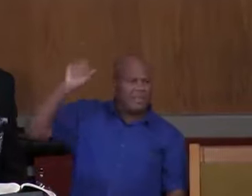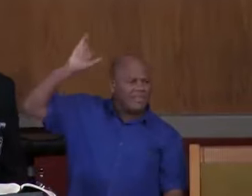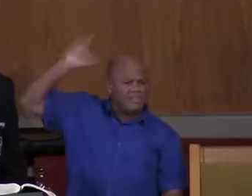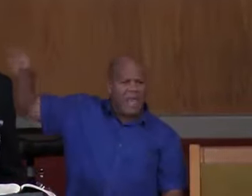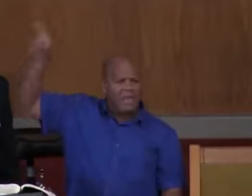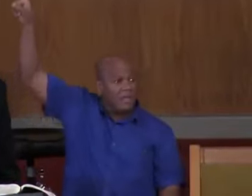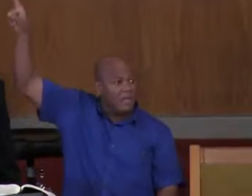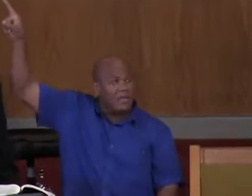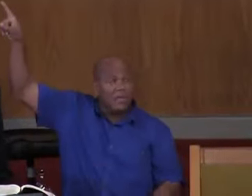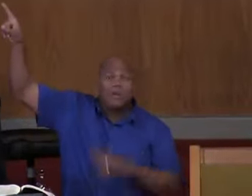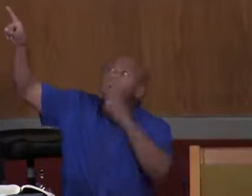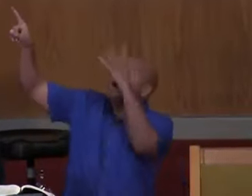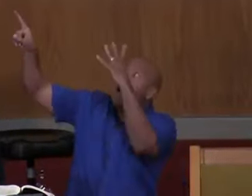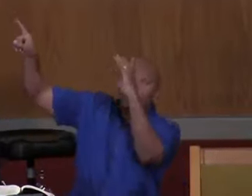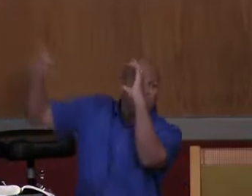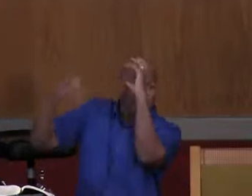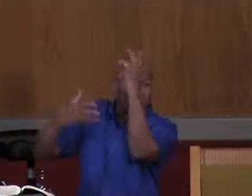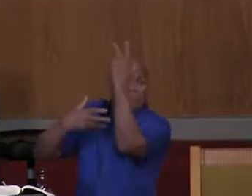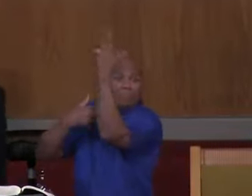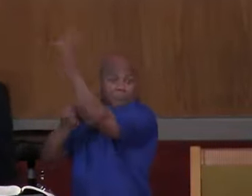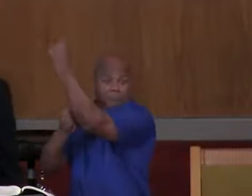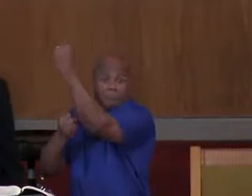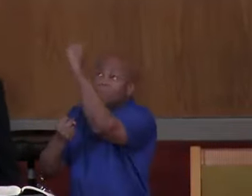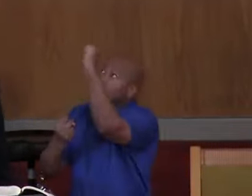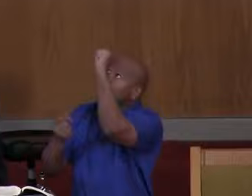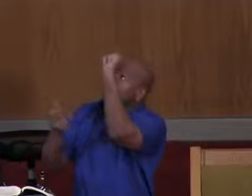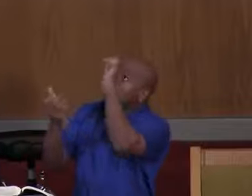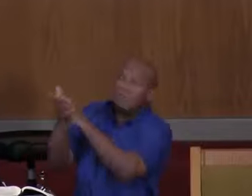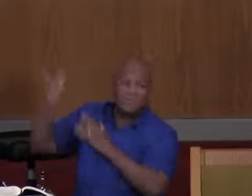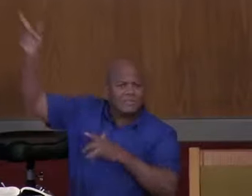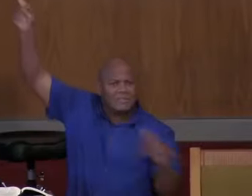Do we believe God like that?